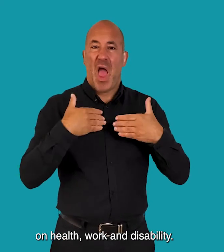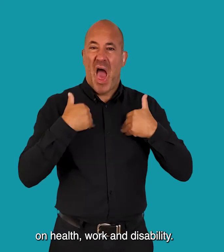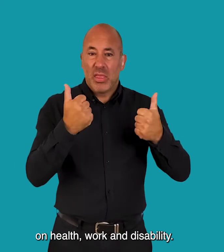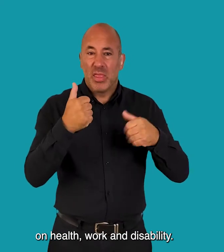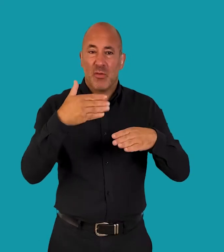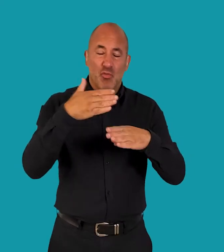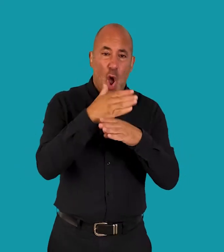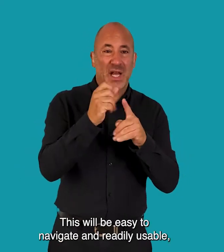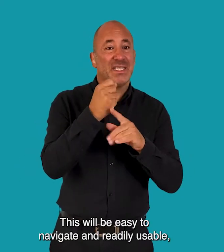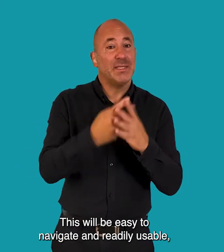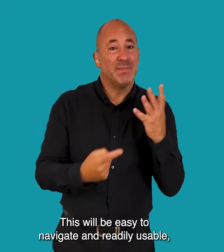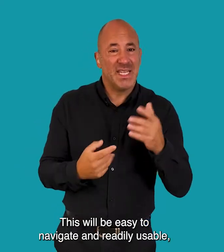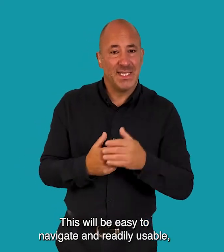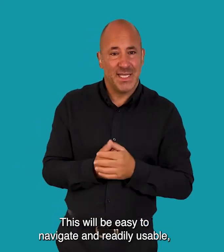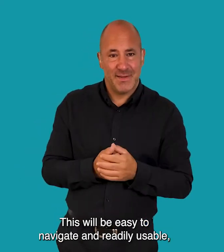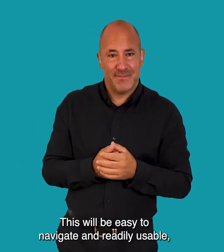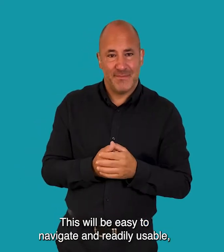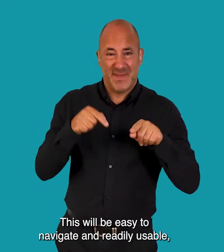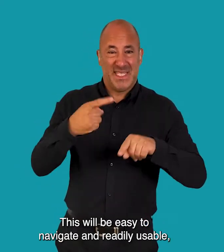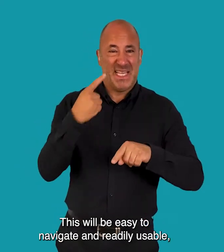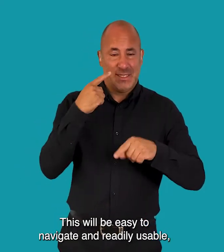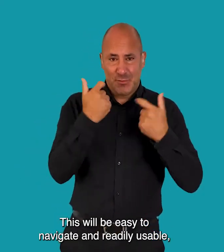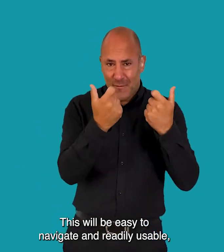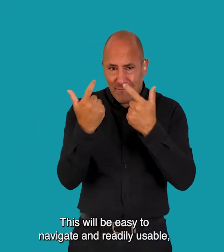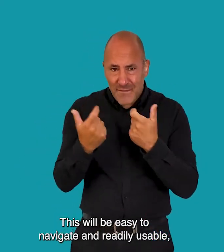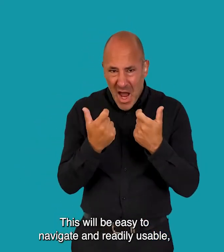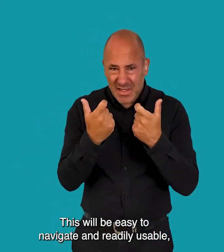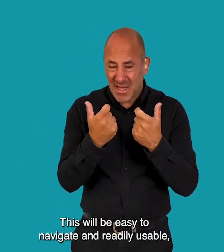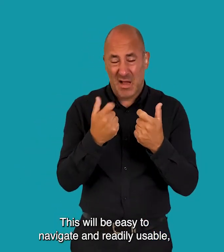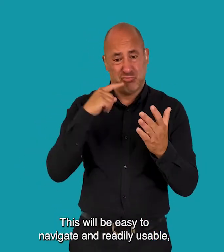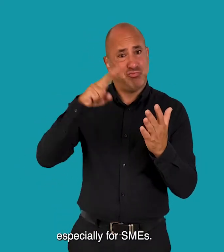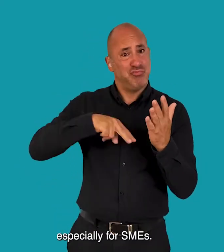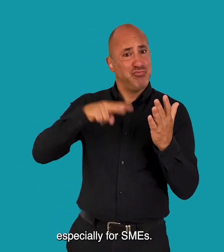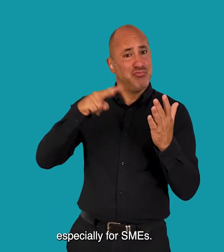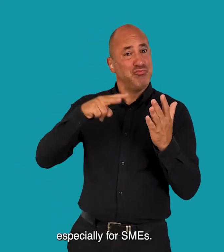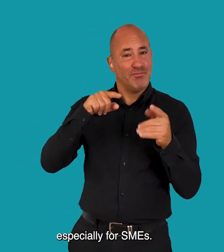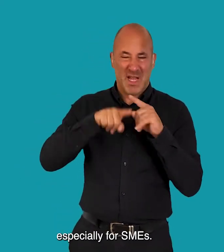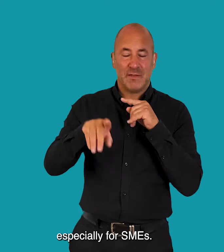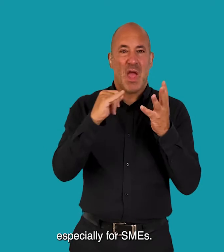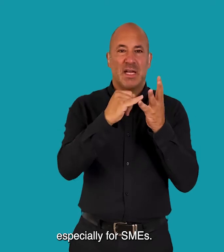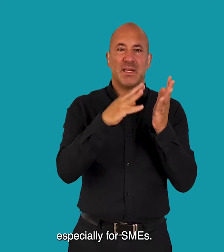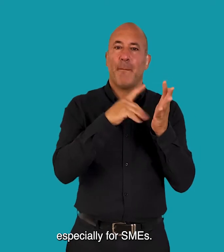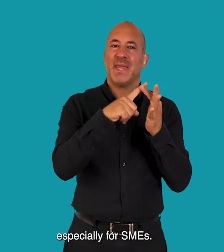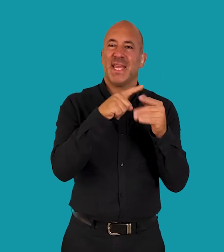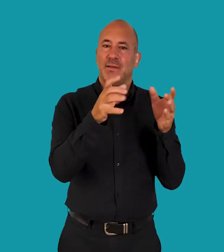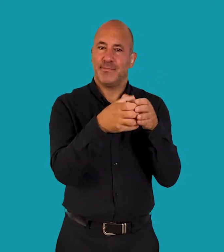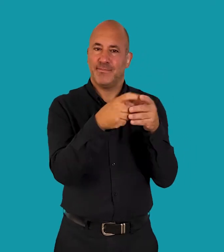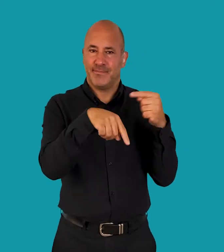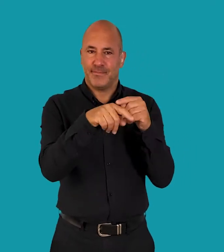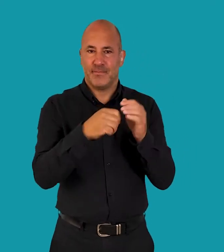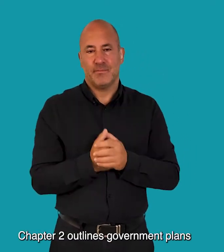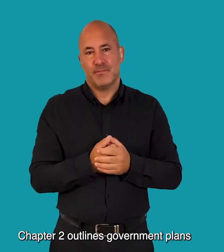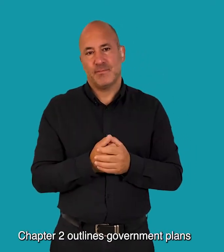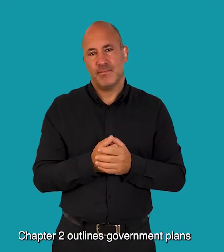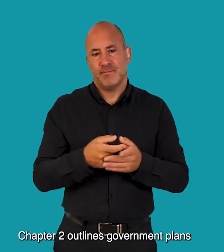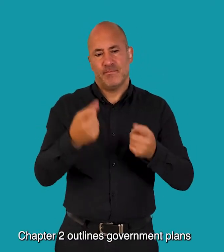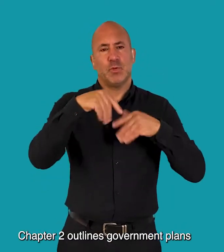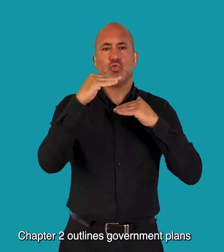disability. This will be easy to navigate and readily usable, especially for SMEs. Chapter 2